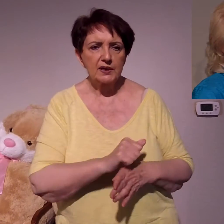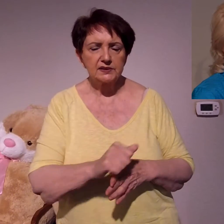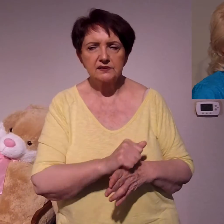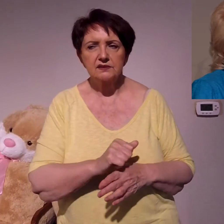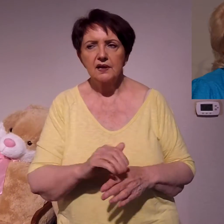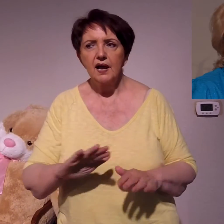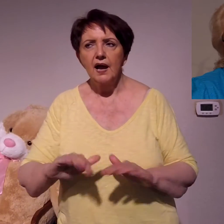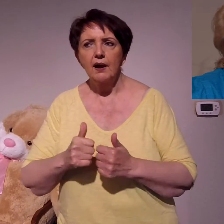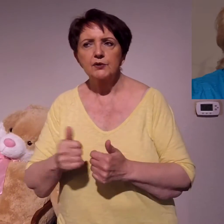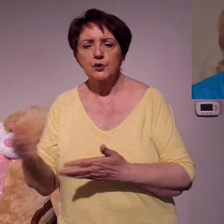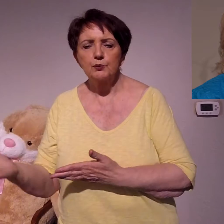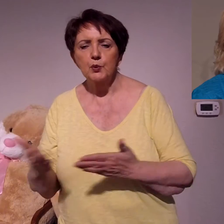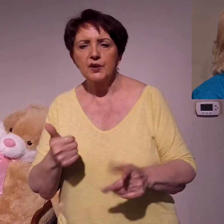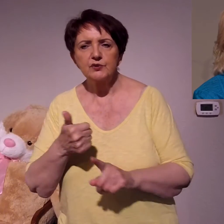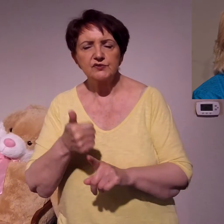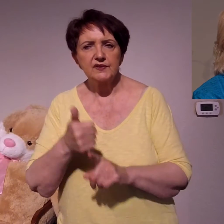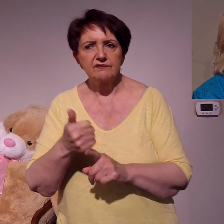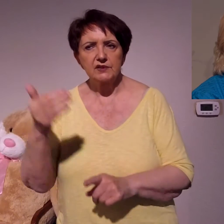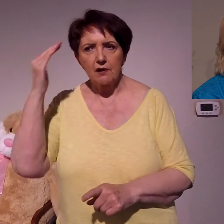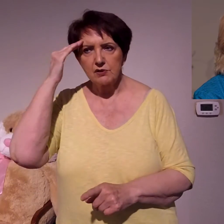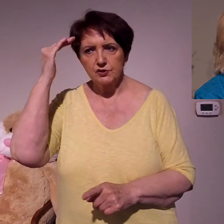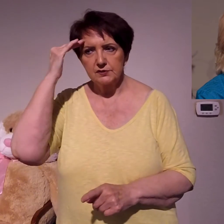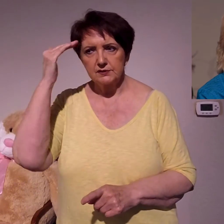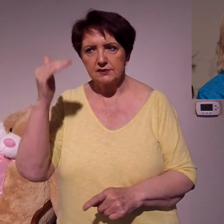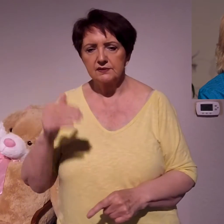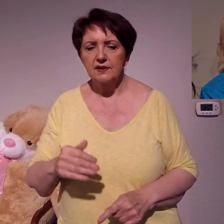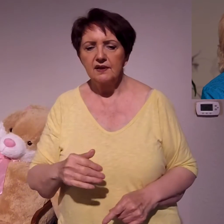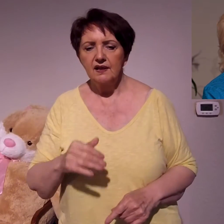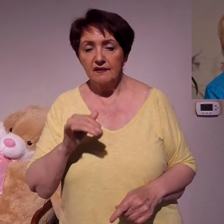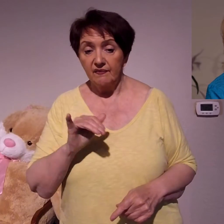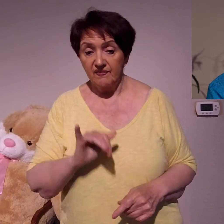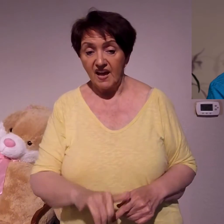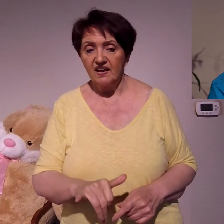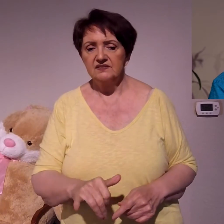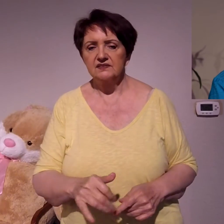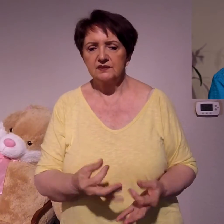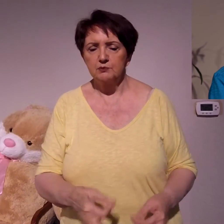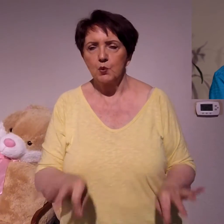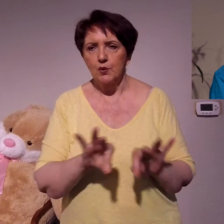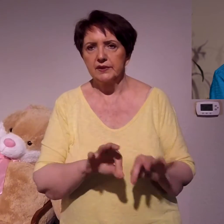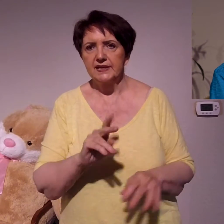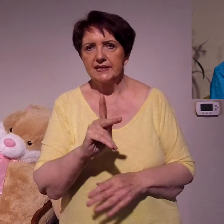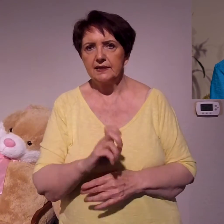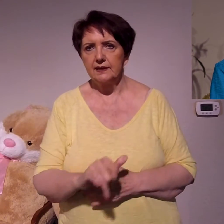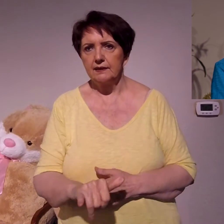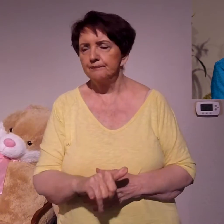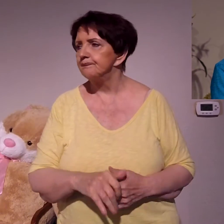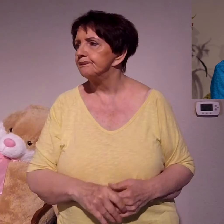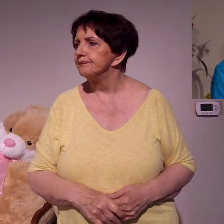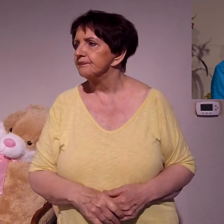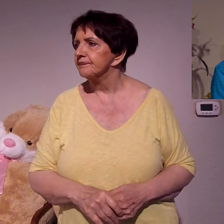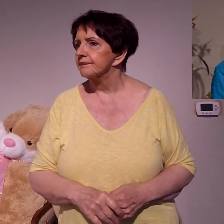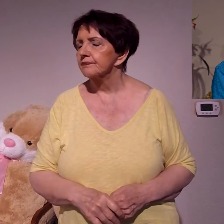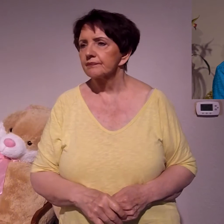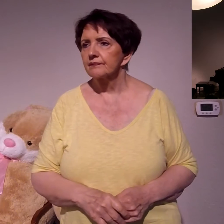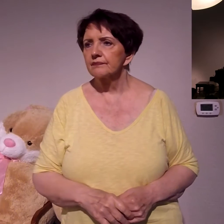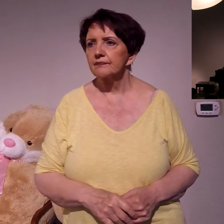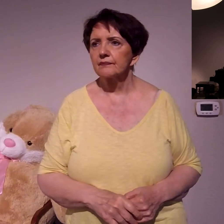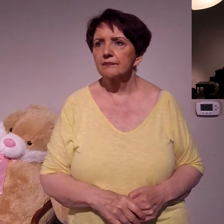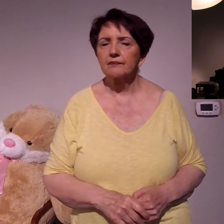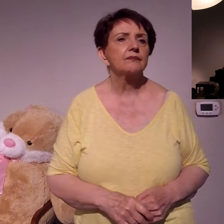yourself to consciousness? I mean, that is the crux of spiritual practice. So thanks. All right, who else?